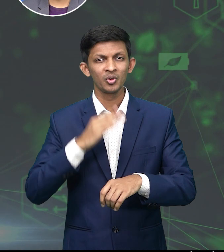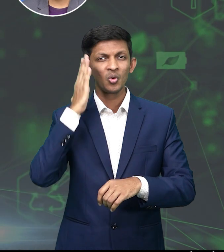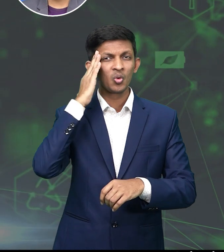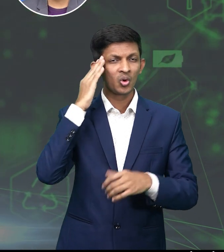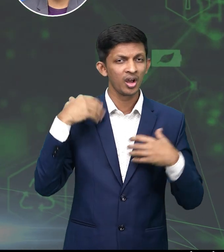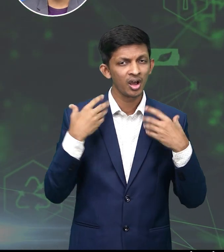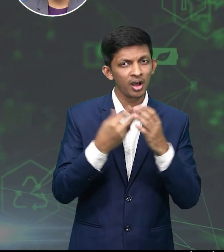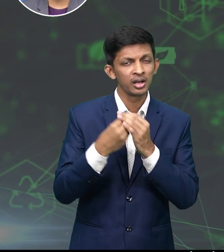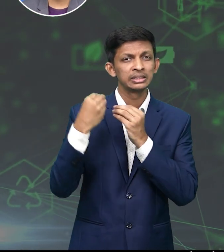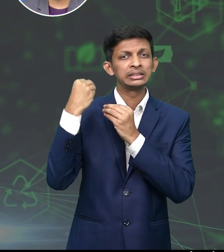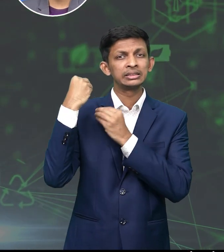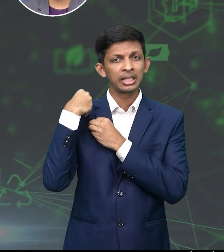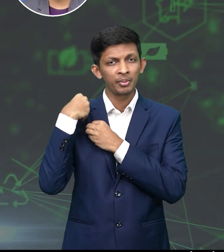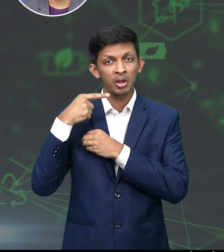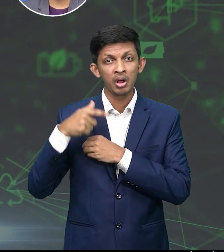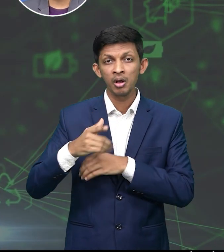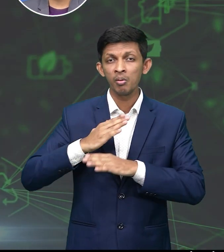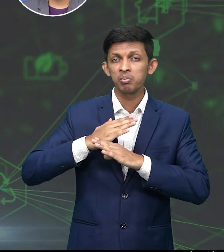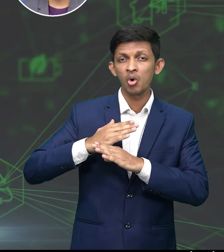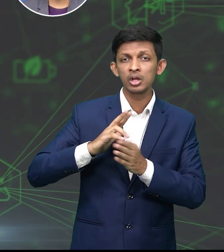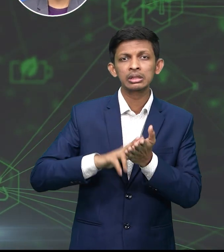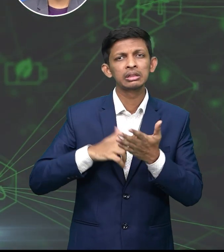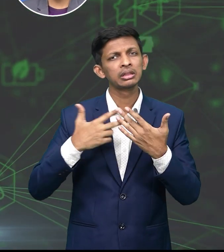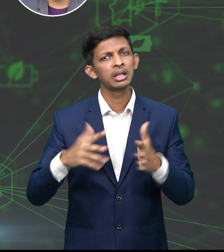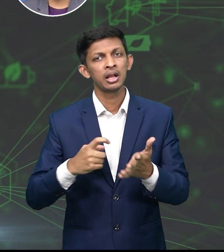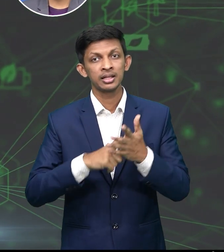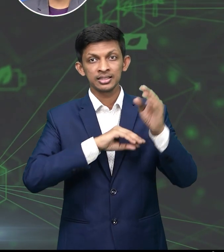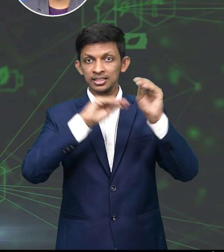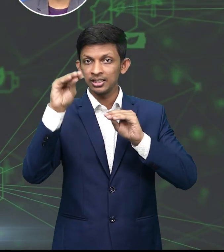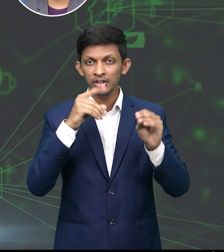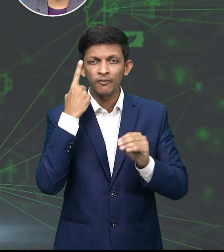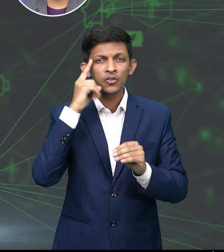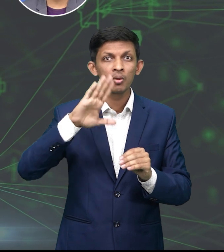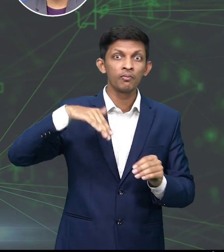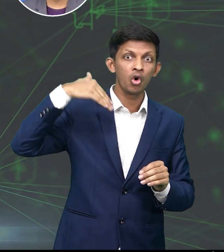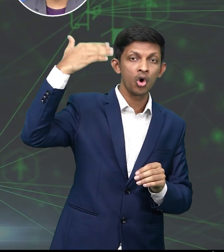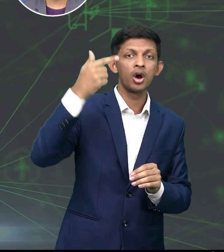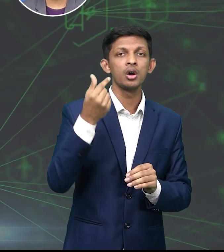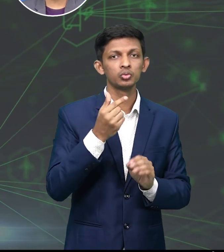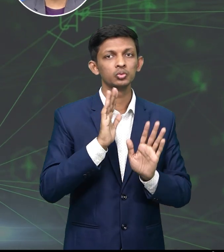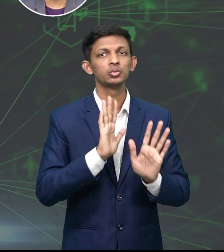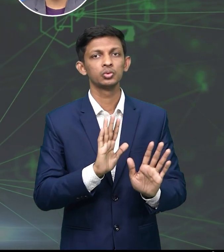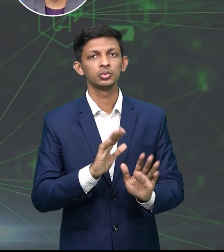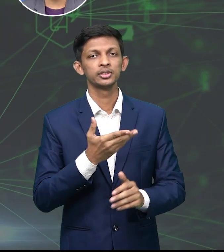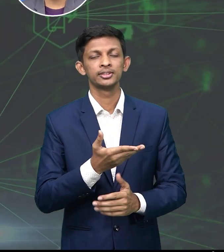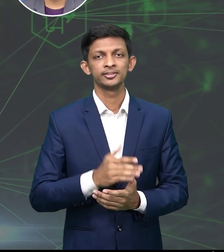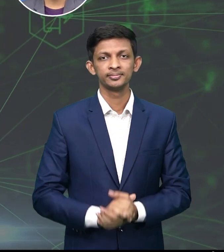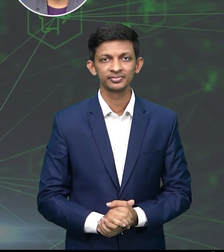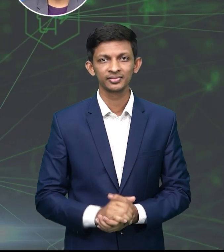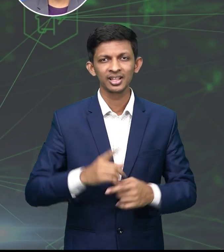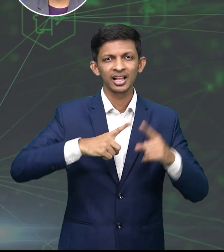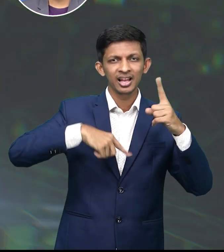It is time to know our responsibilities to protect natural resources for future